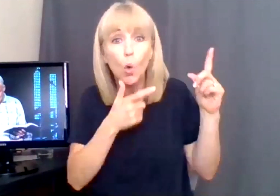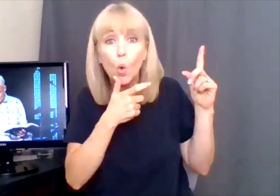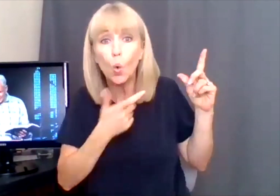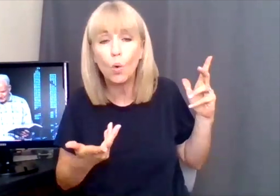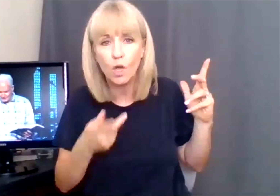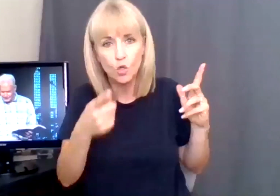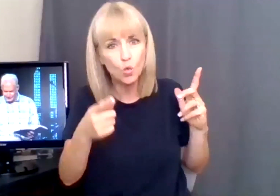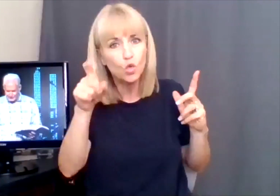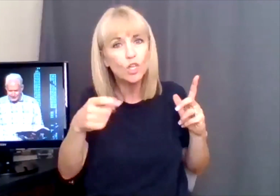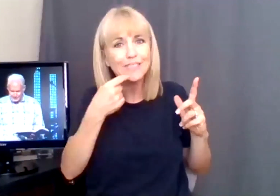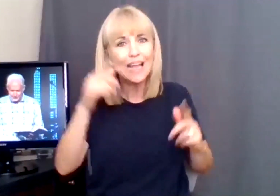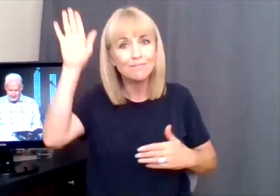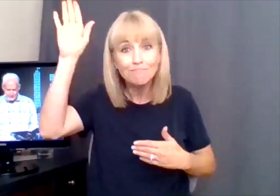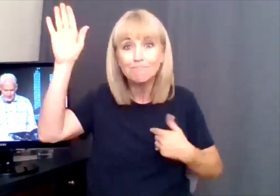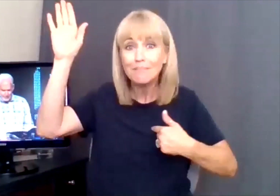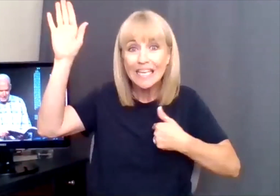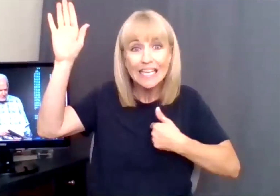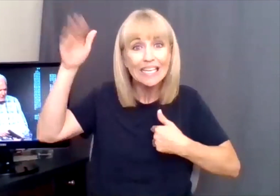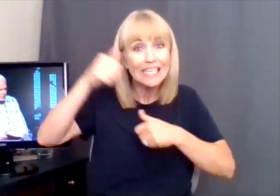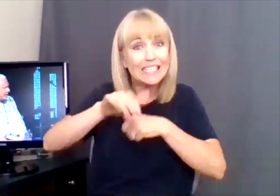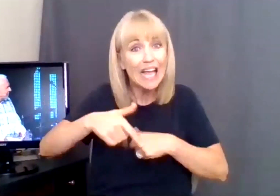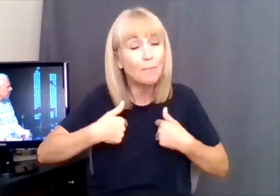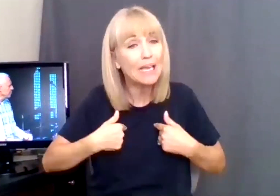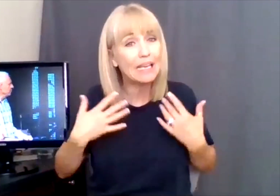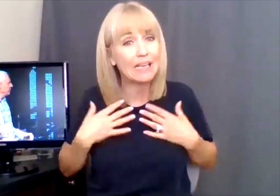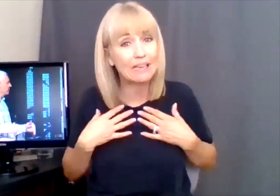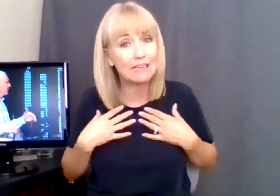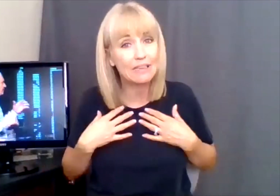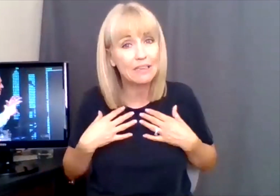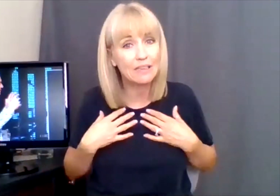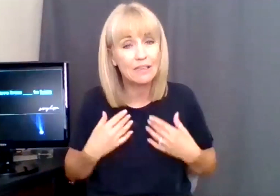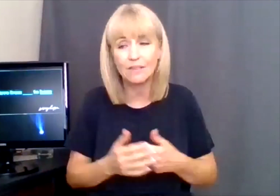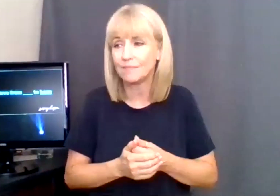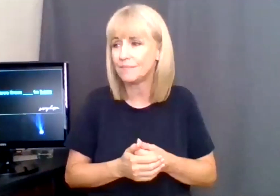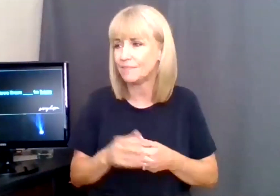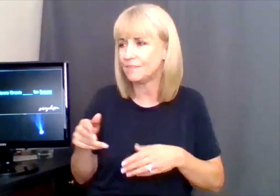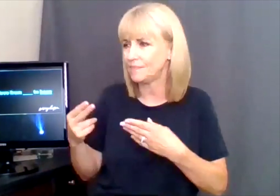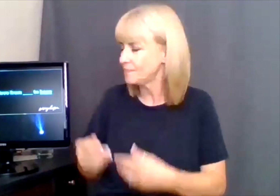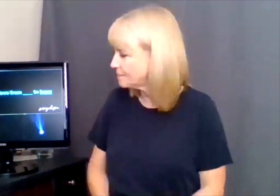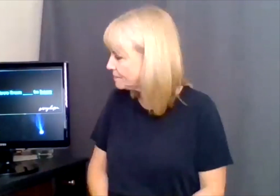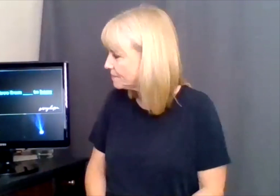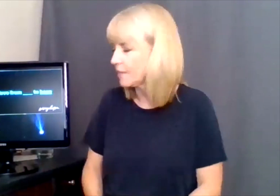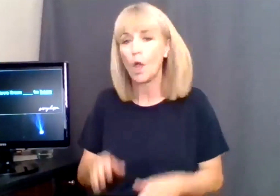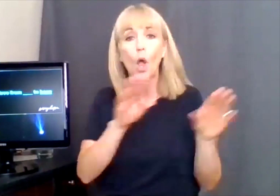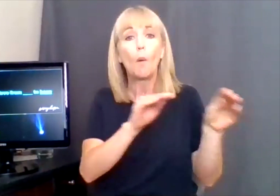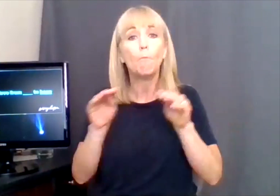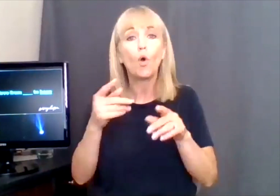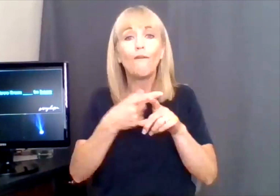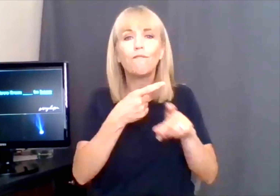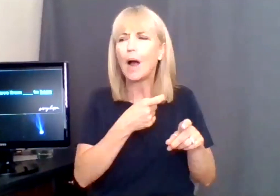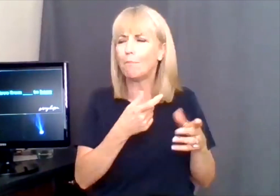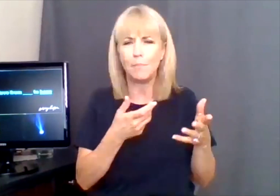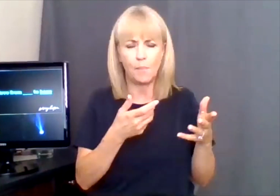There's another slide. It just says that we need to move from just this blank to hope. And I